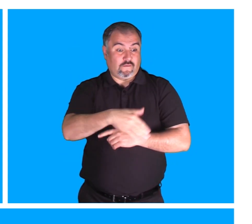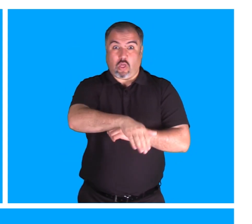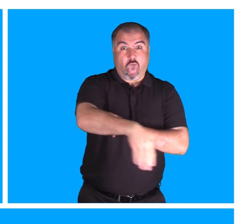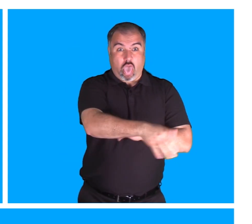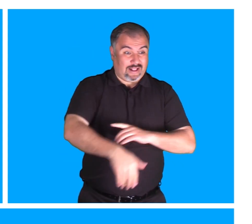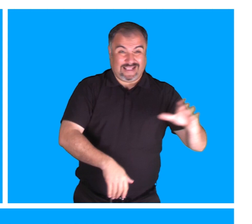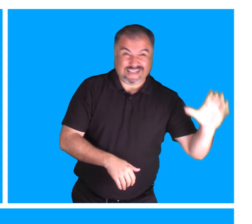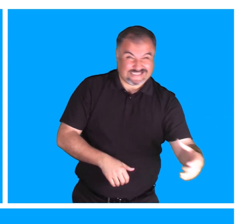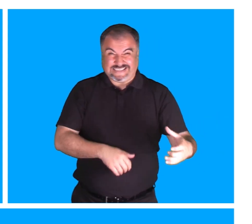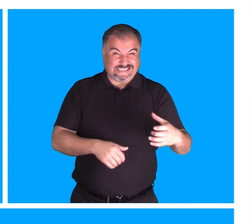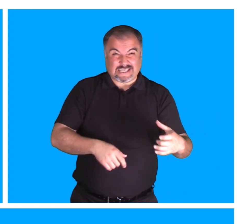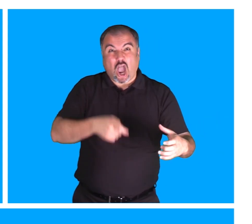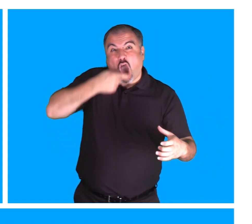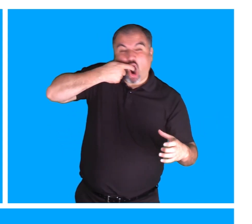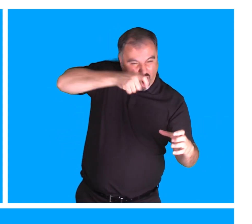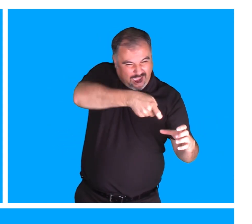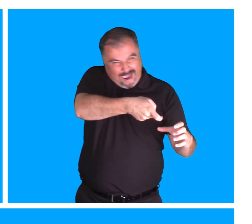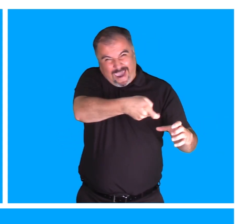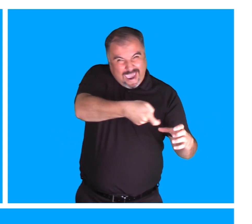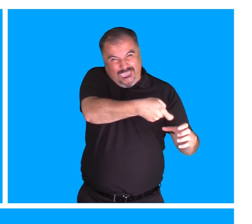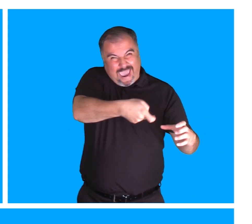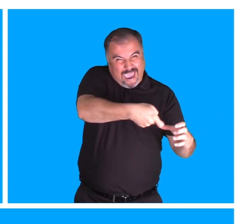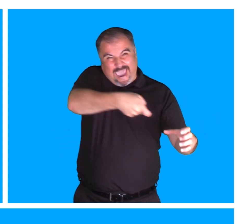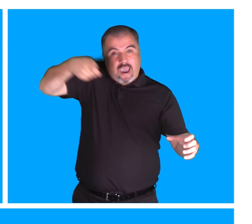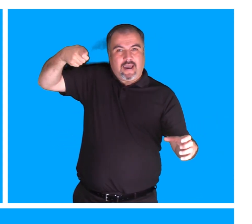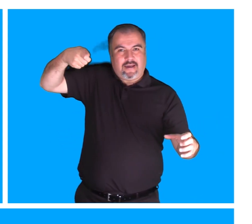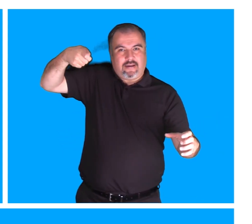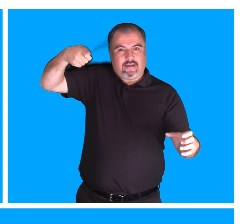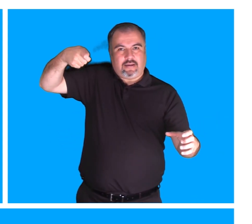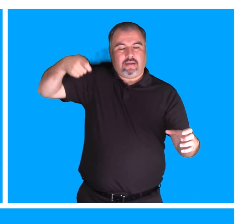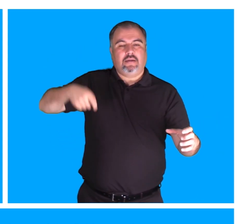is working to get the hook out of the fish's mouth.